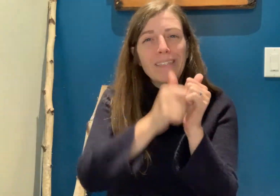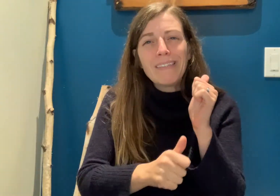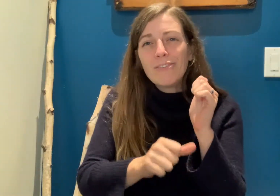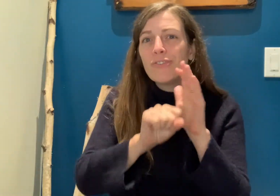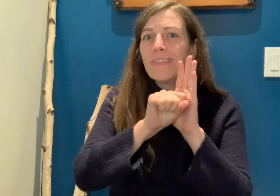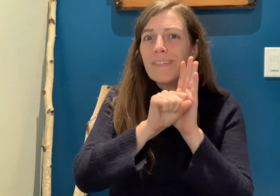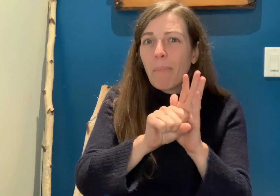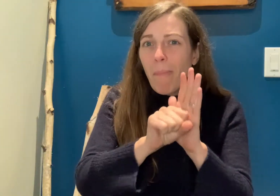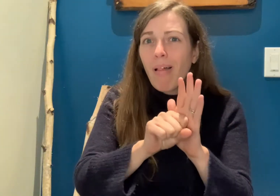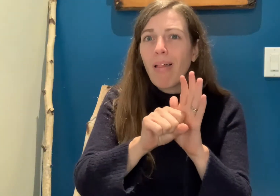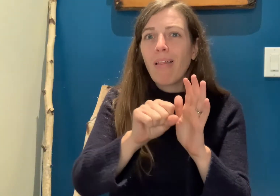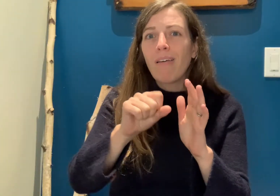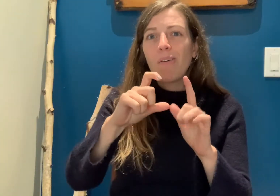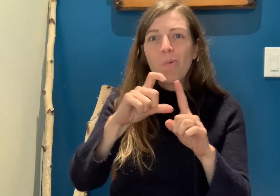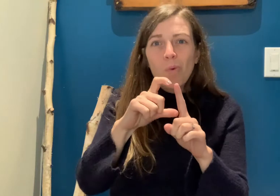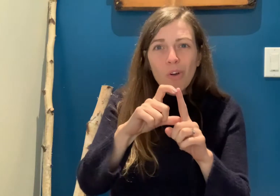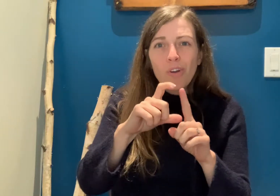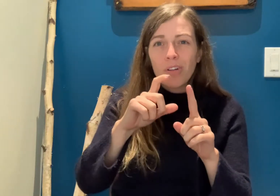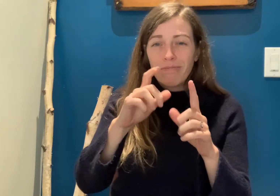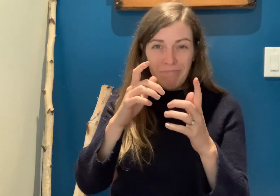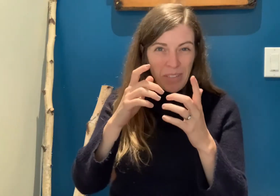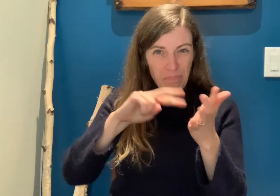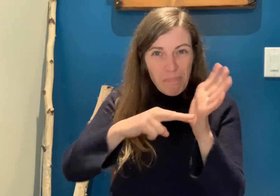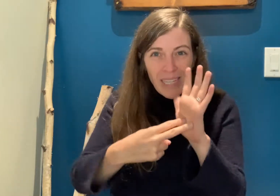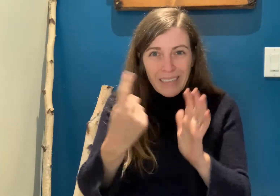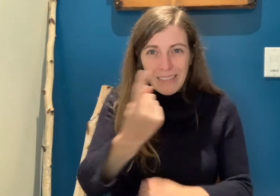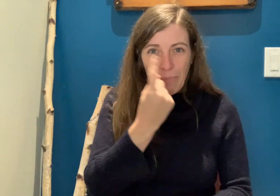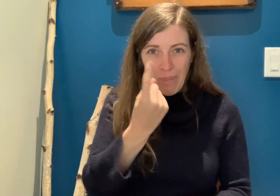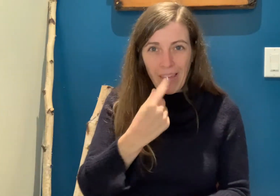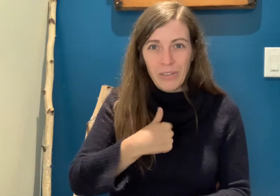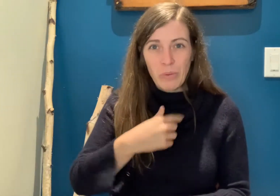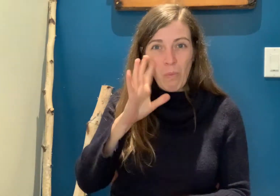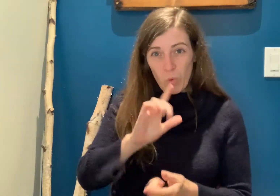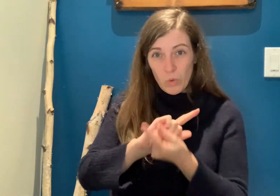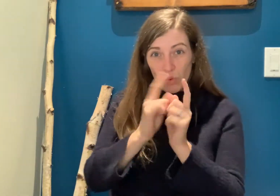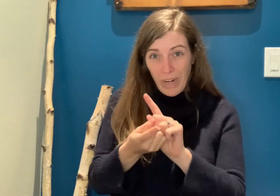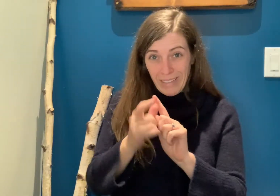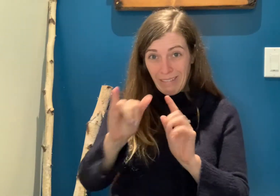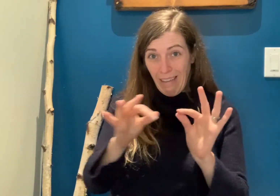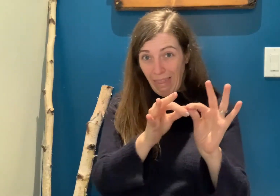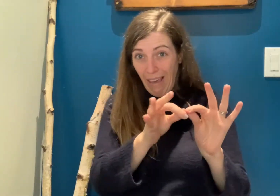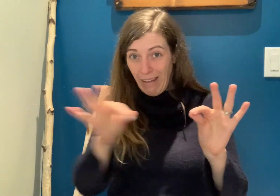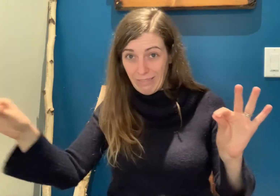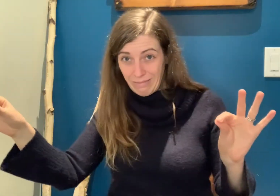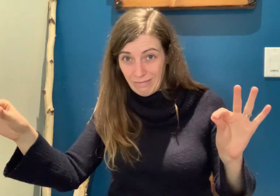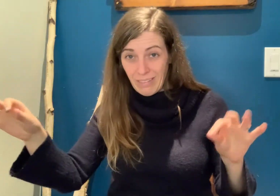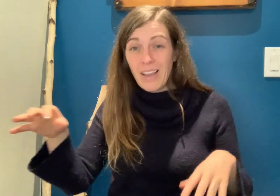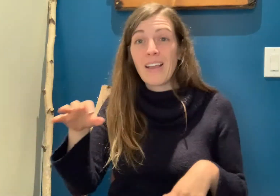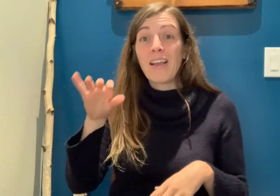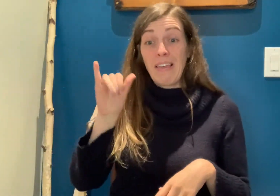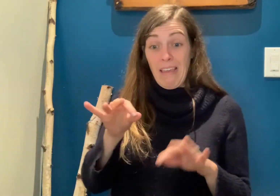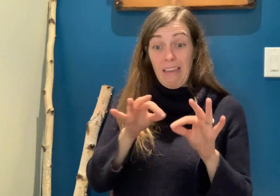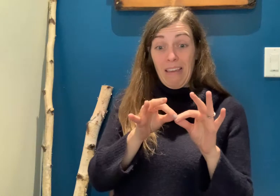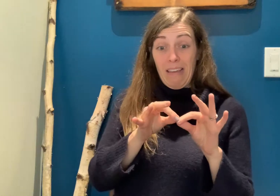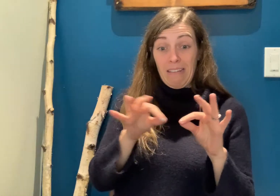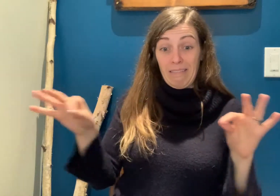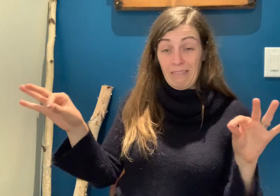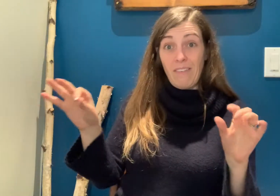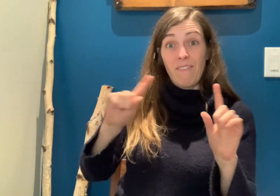Like learning any language, learning R is a matter of learning the symbols and kind of translating it to the language that